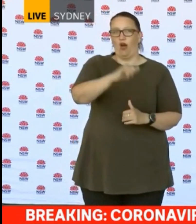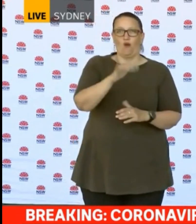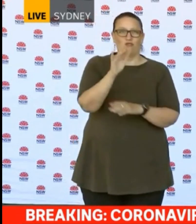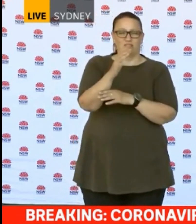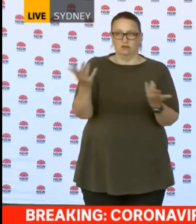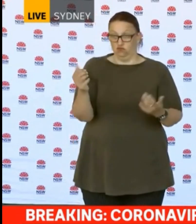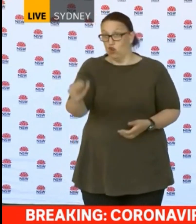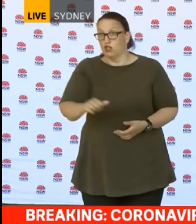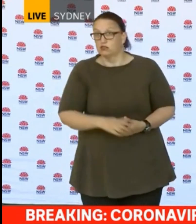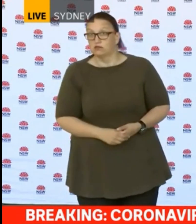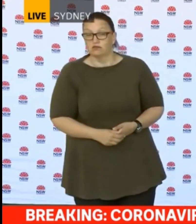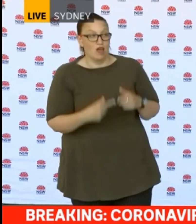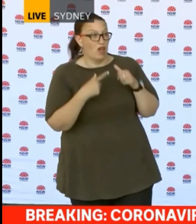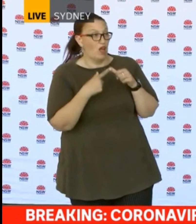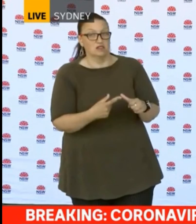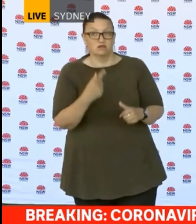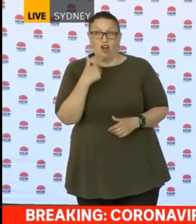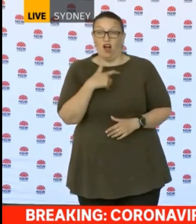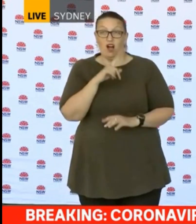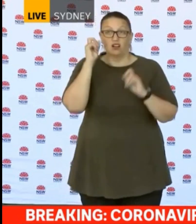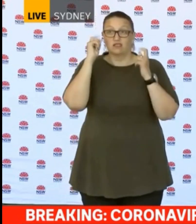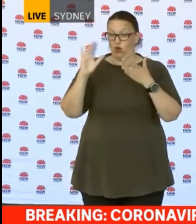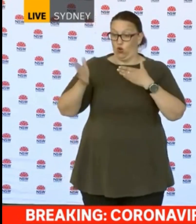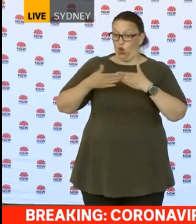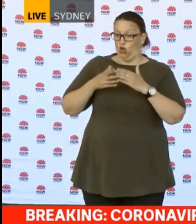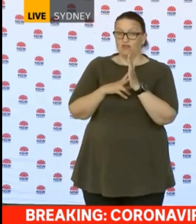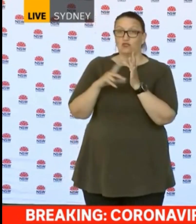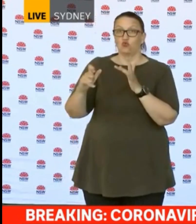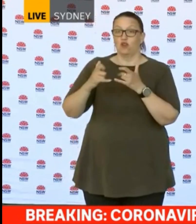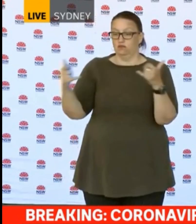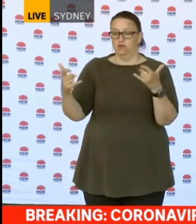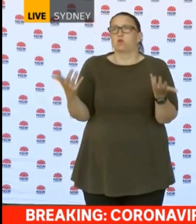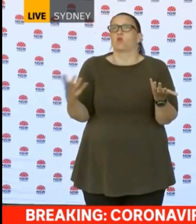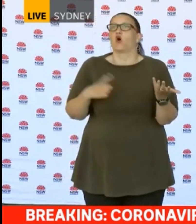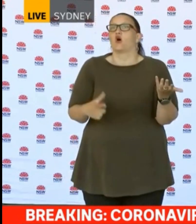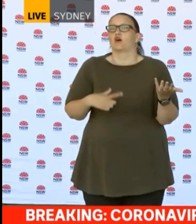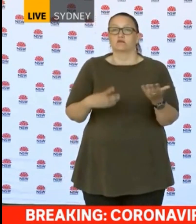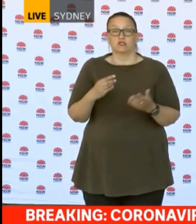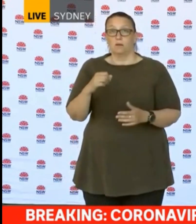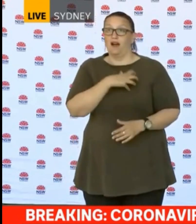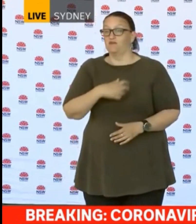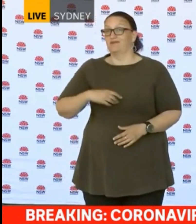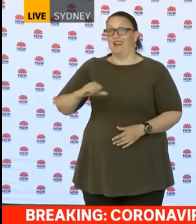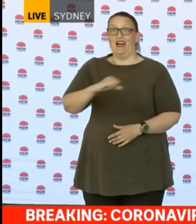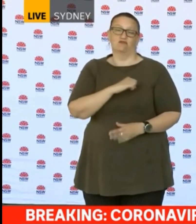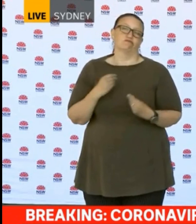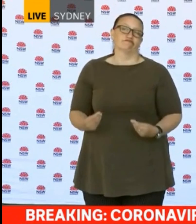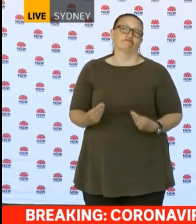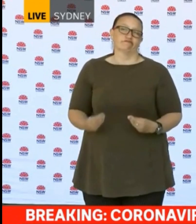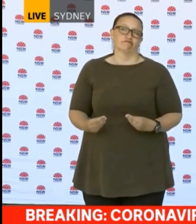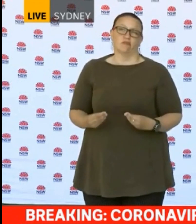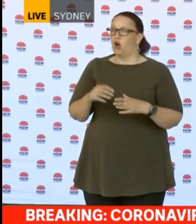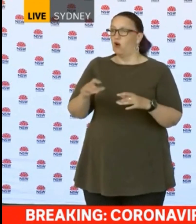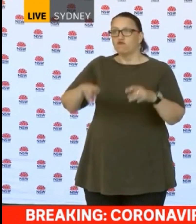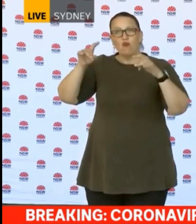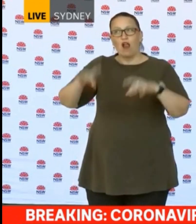I've always said I can't understand why the border was closed in the first place and why the attitude of certain governments is what it is, especially given the federal authorities